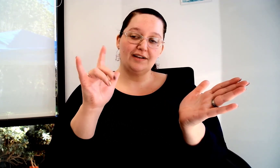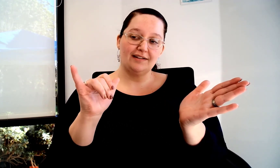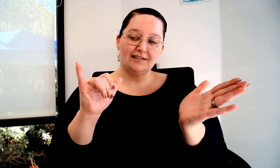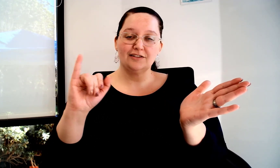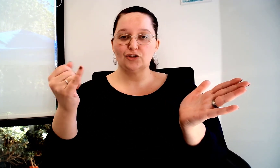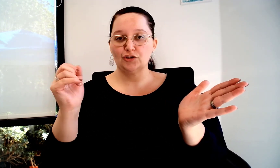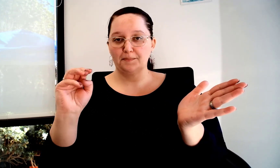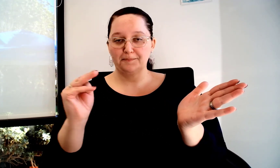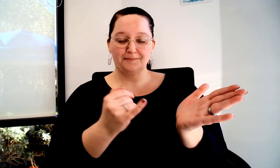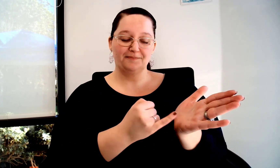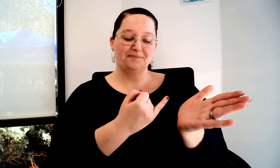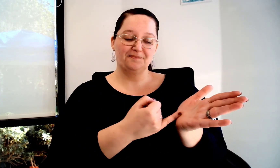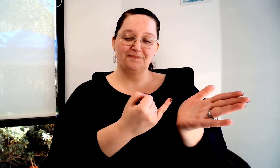jam.